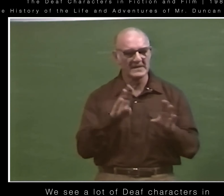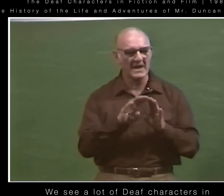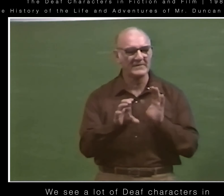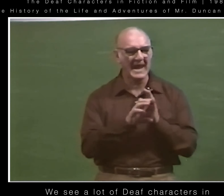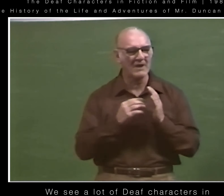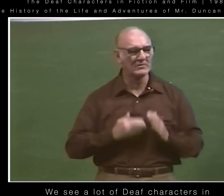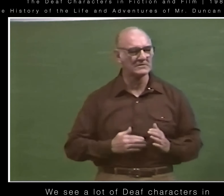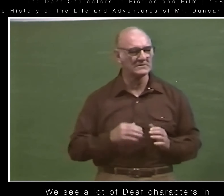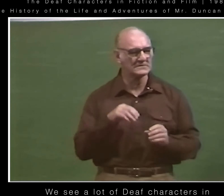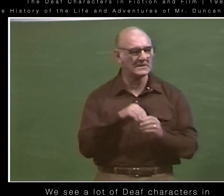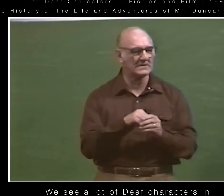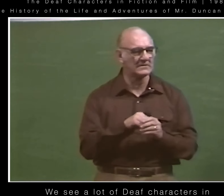deaf characters in